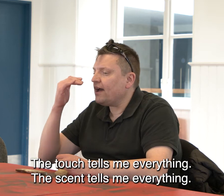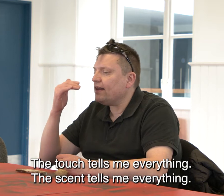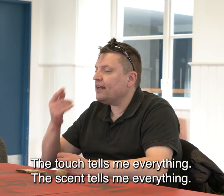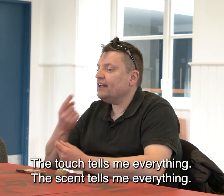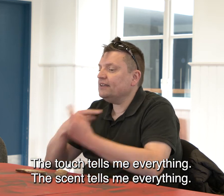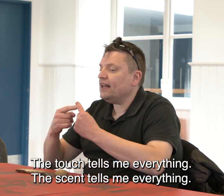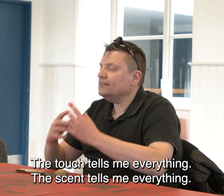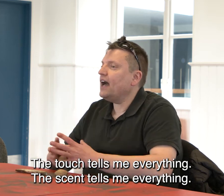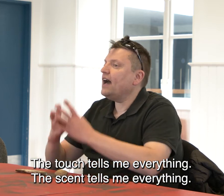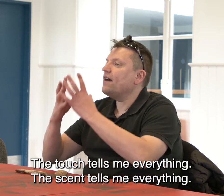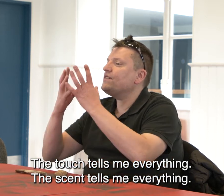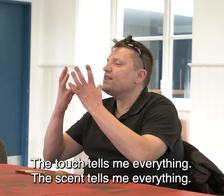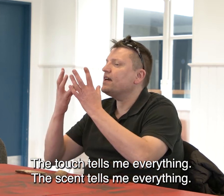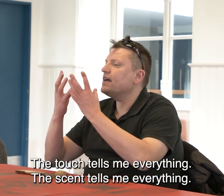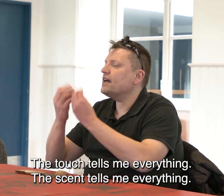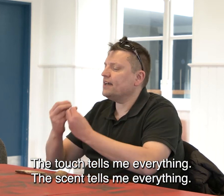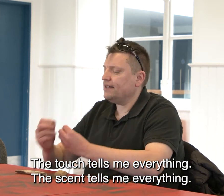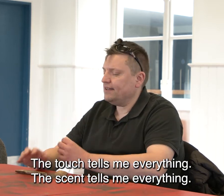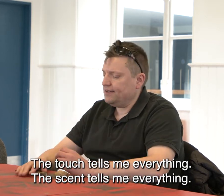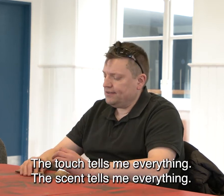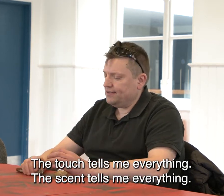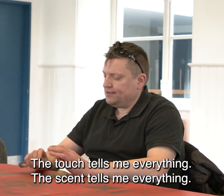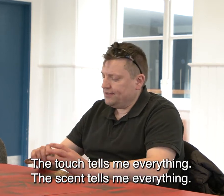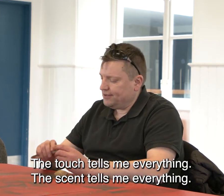The scent tells me everything.